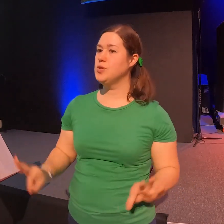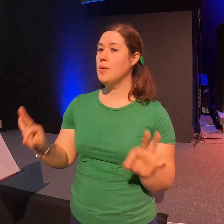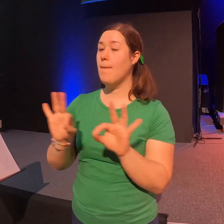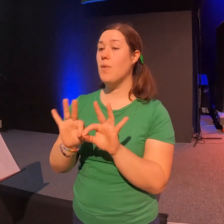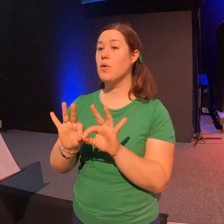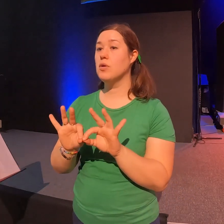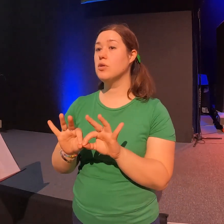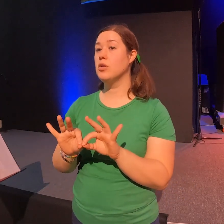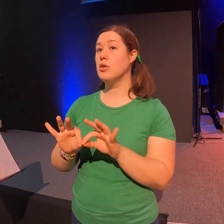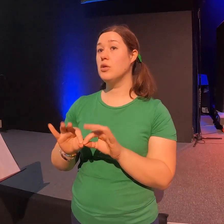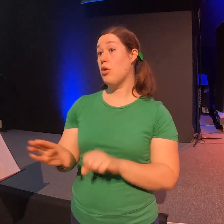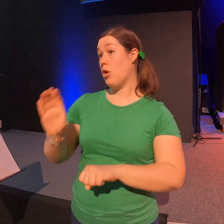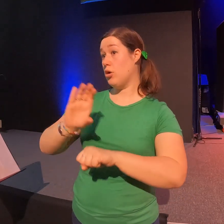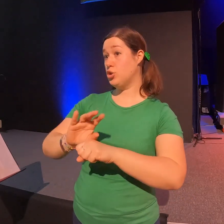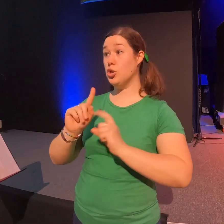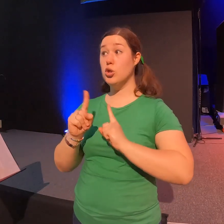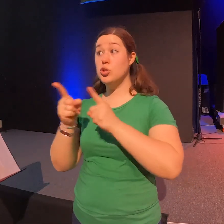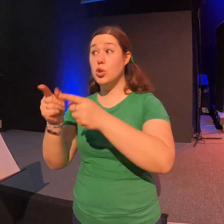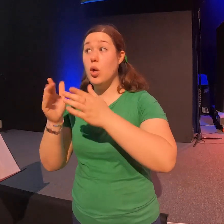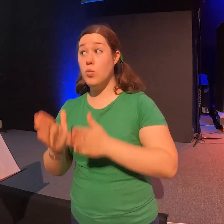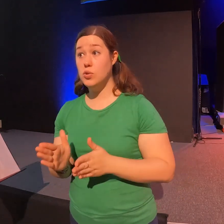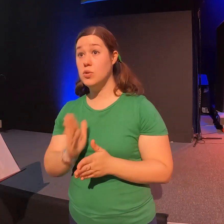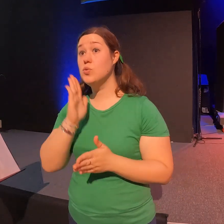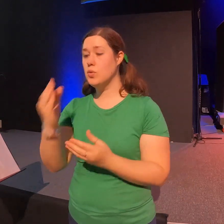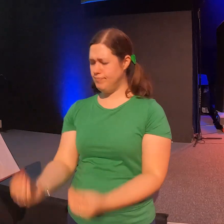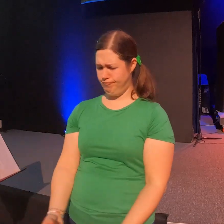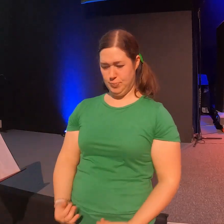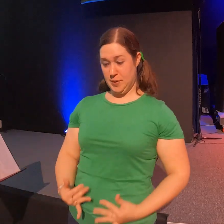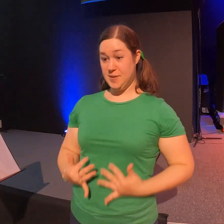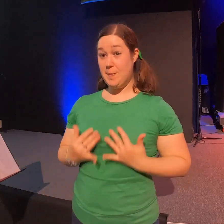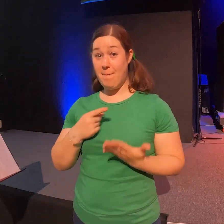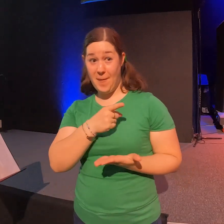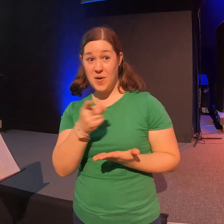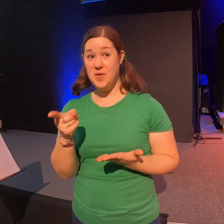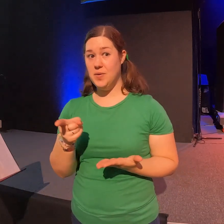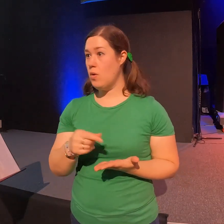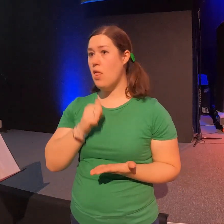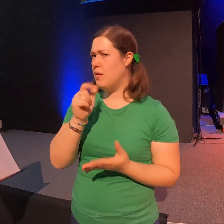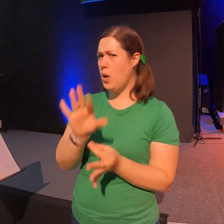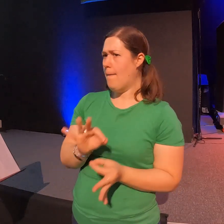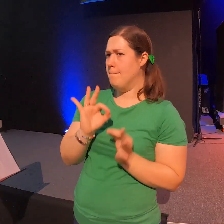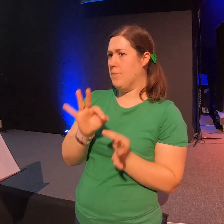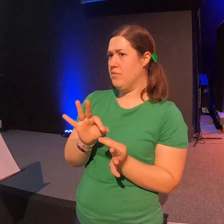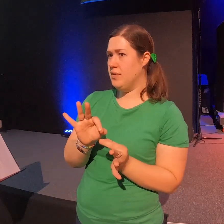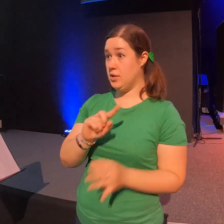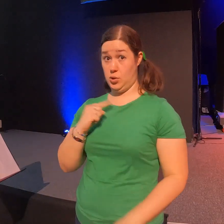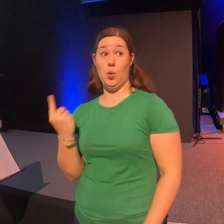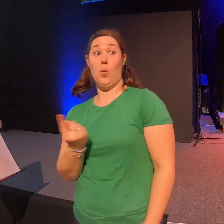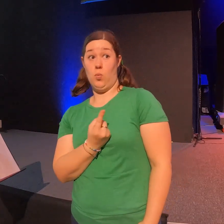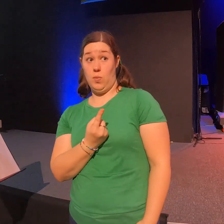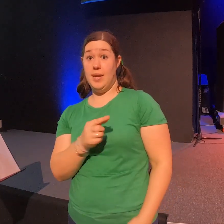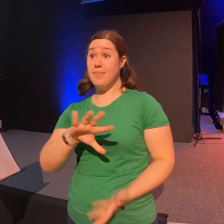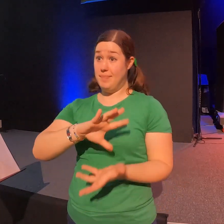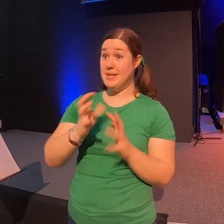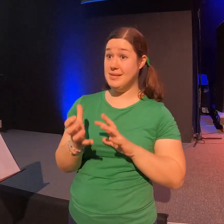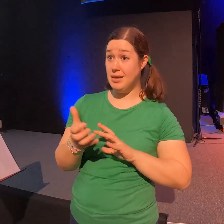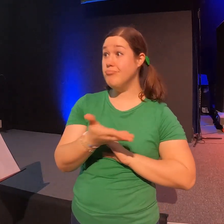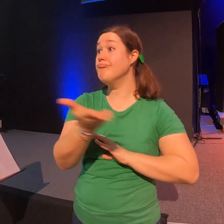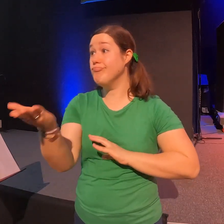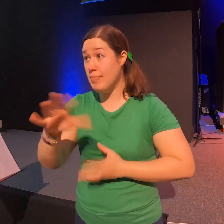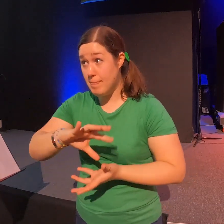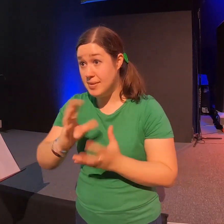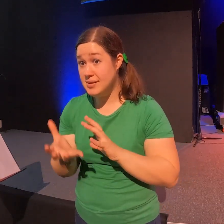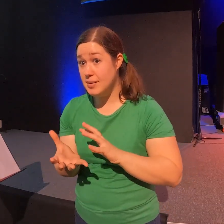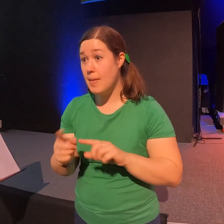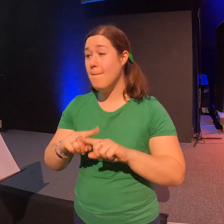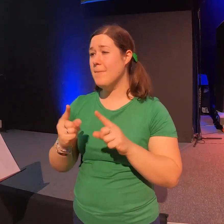inspire you. Yes, churchgoers, they're not perfect. They mess up. We mess up. But I tell you, church folks